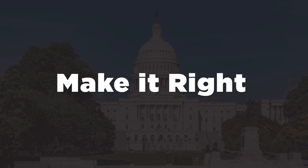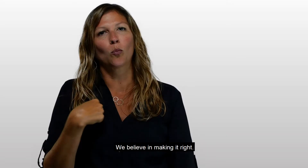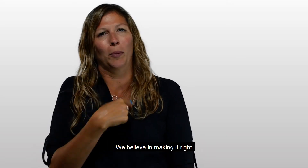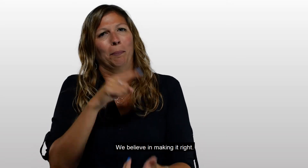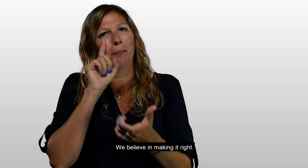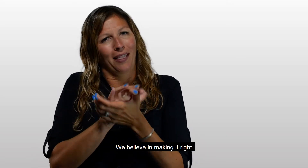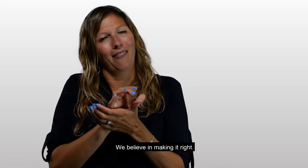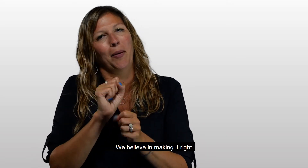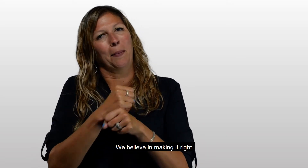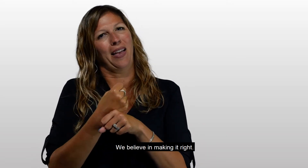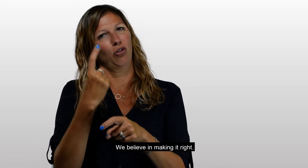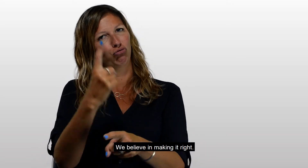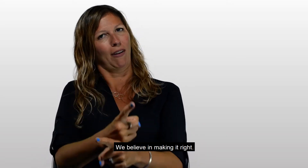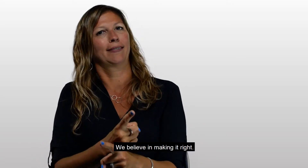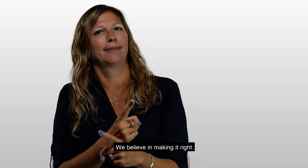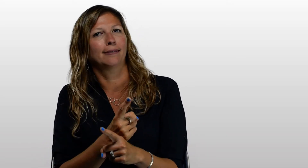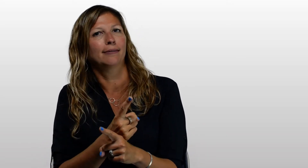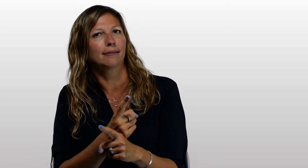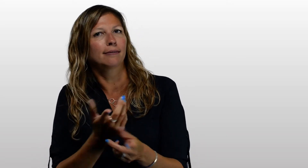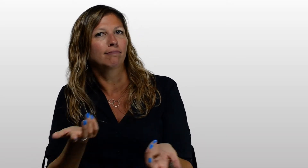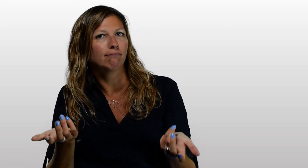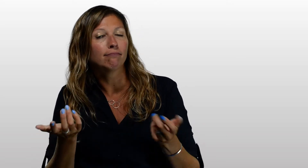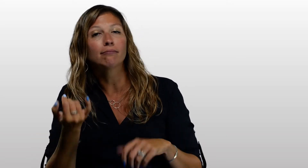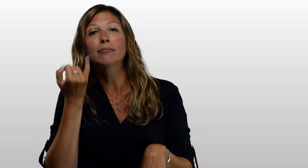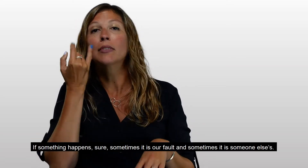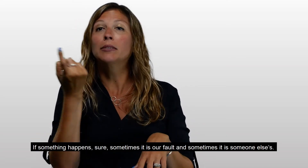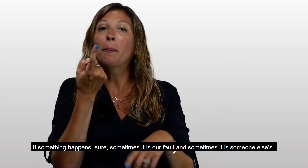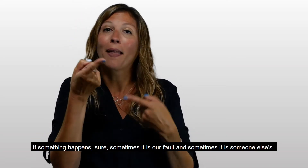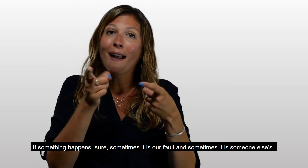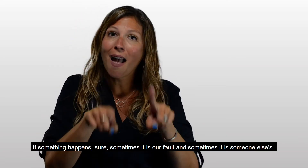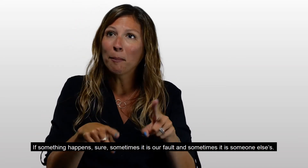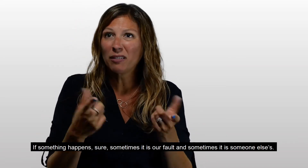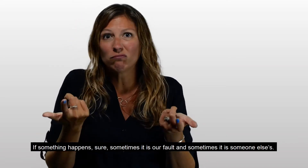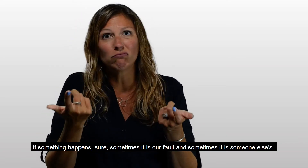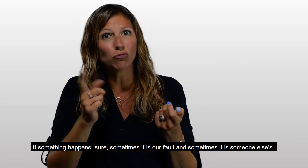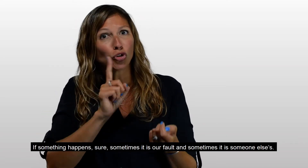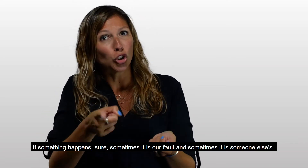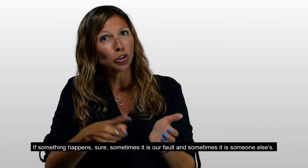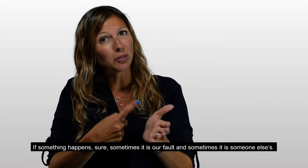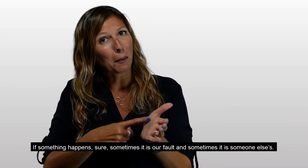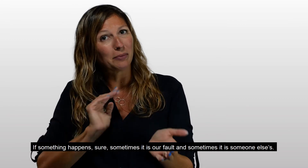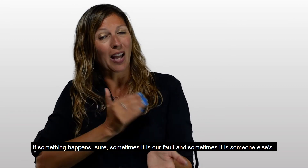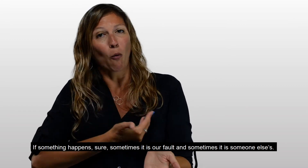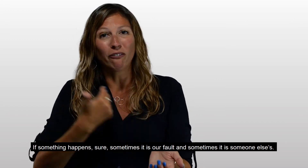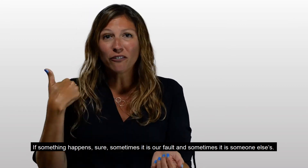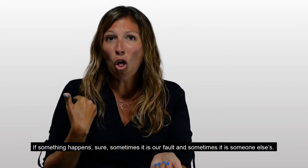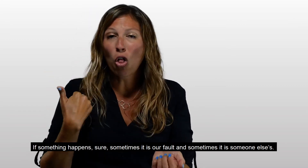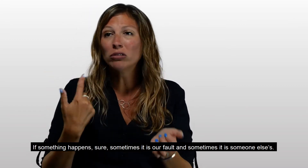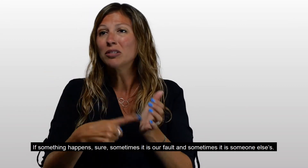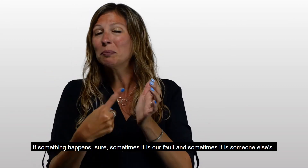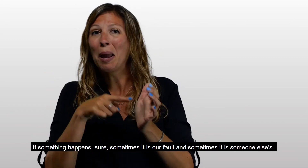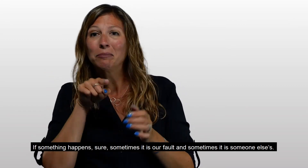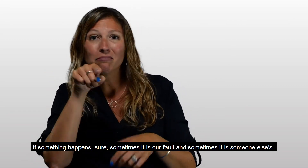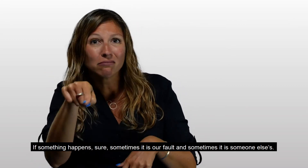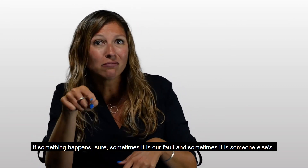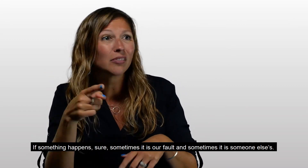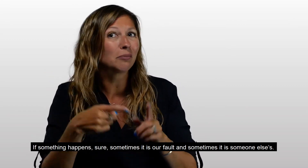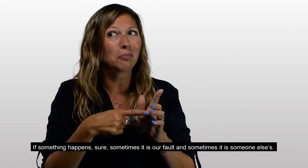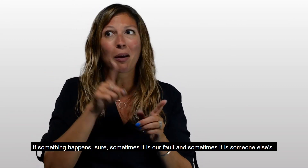We believe in making it right. If something happens, and sure, sometimes it is our fault, and sometimes it's somebody